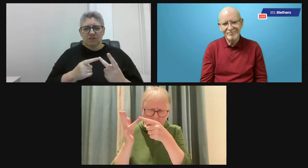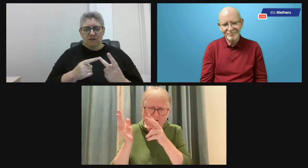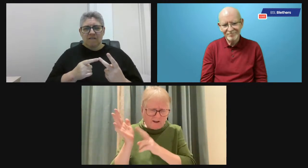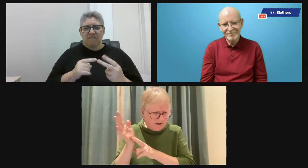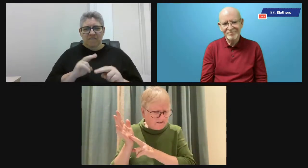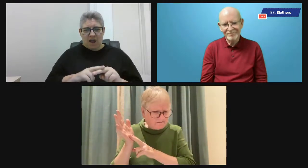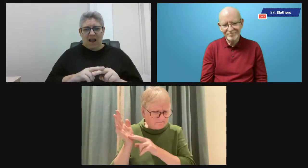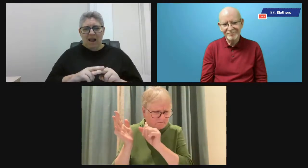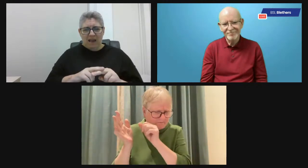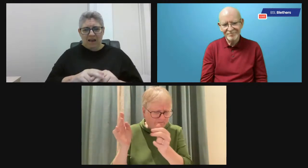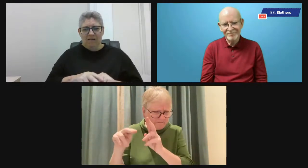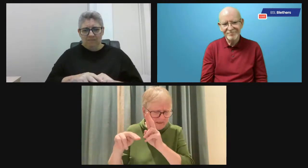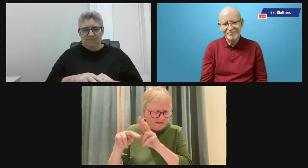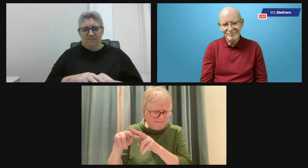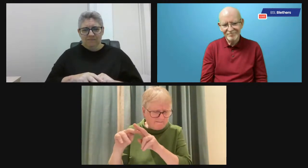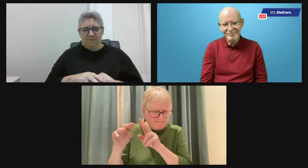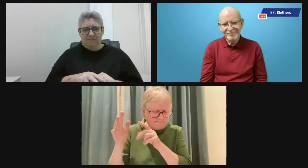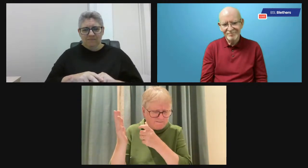Sharon